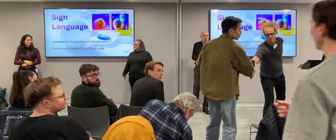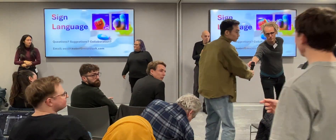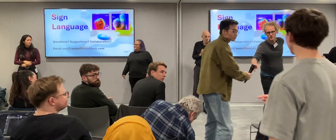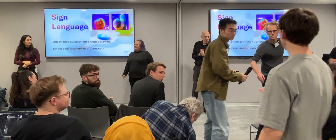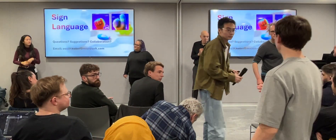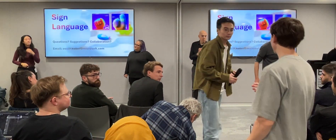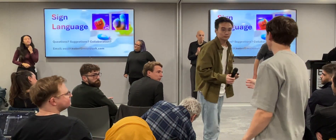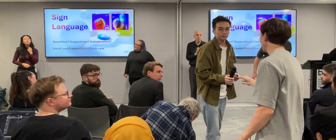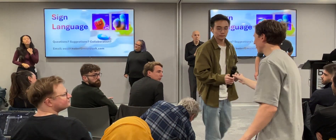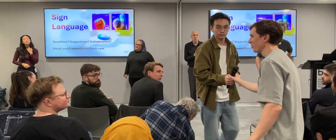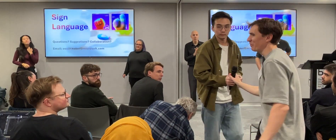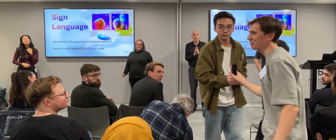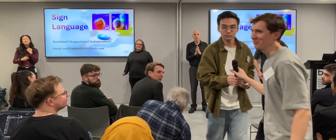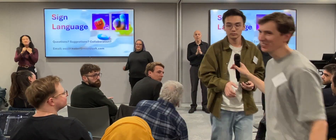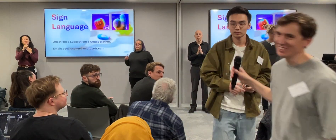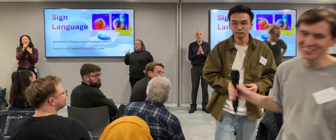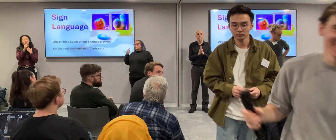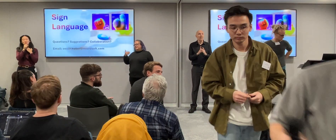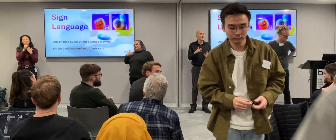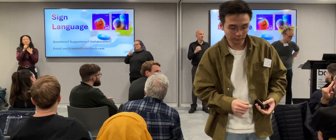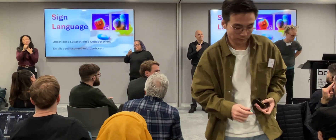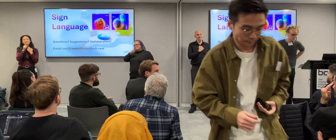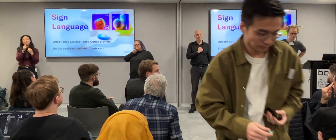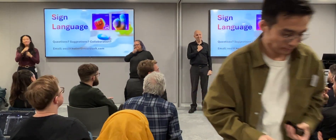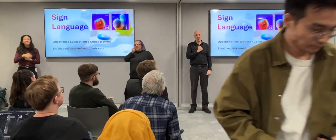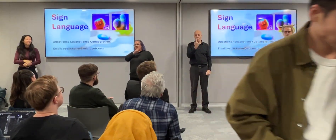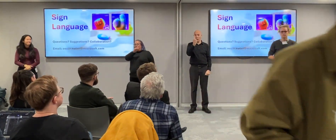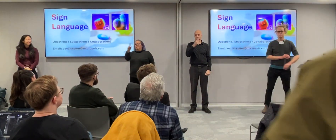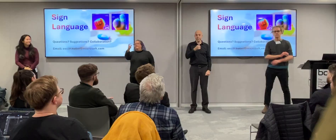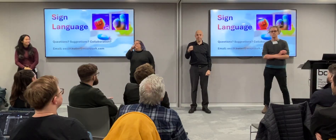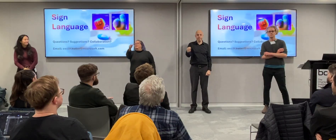Yeah, we'll have to get. We only have one microphone. Sorry.